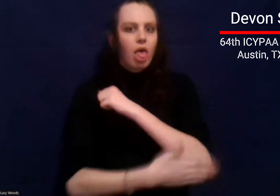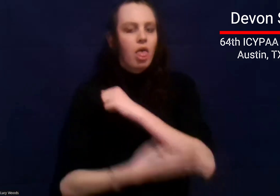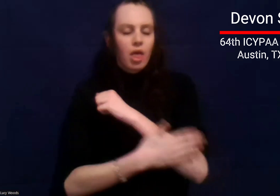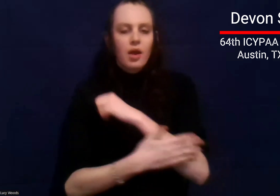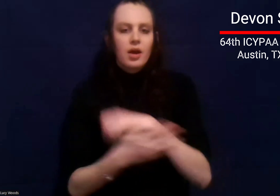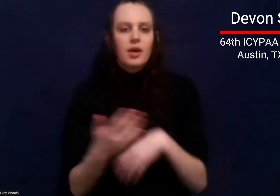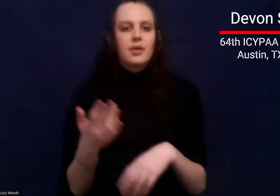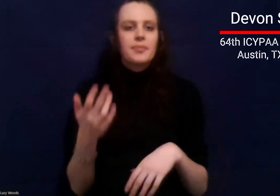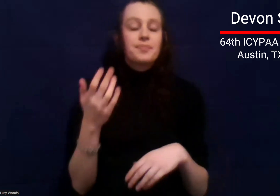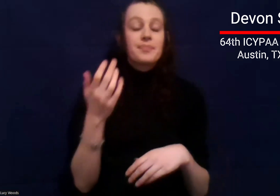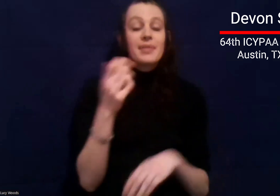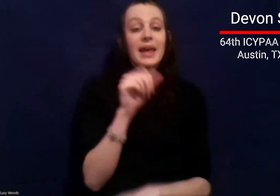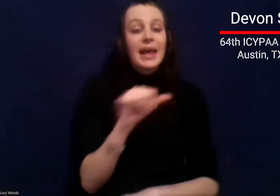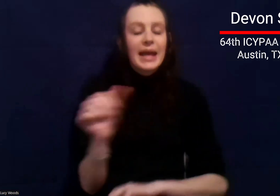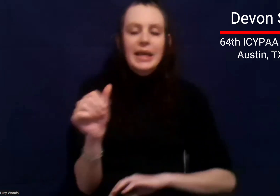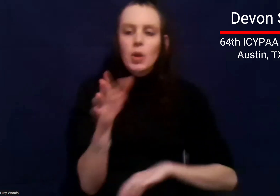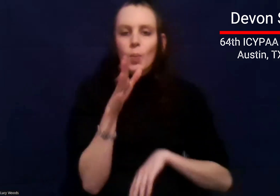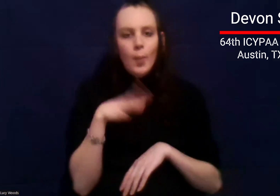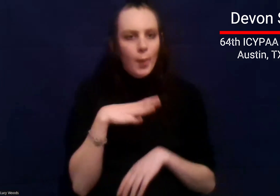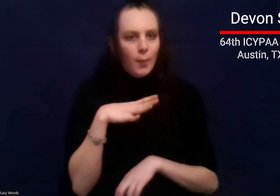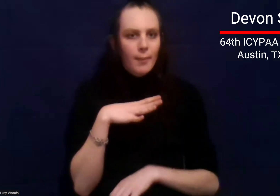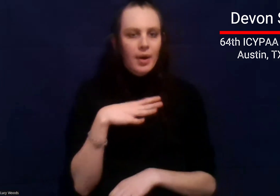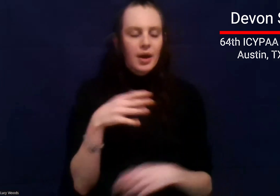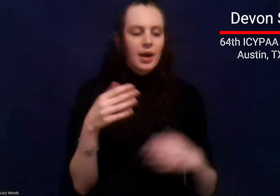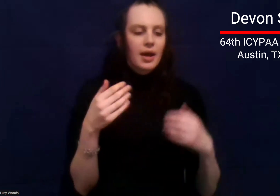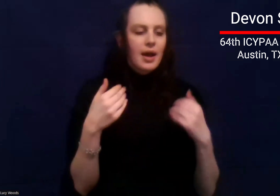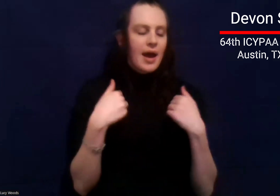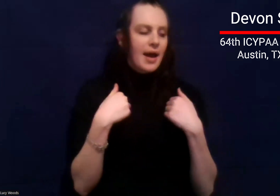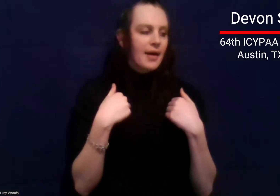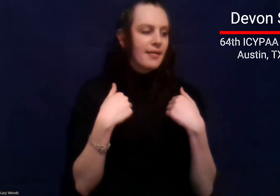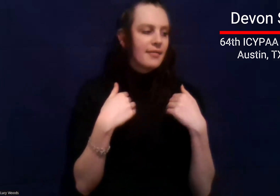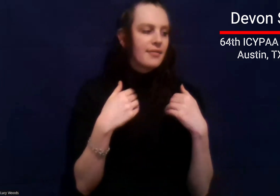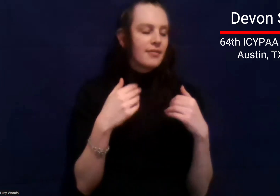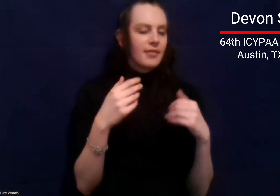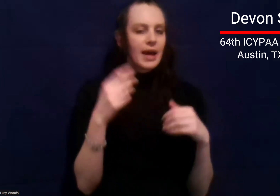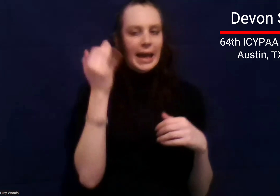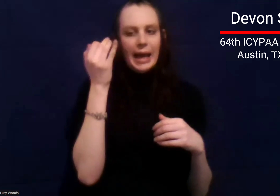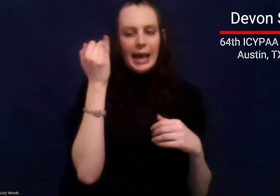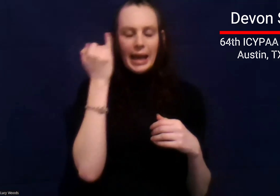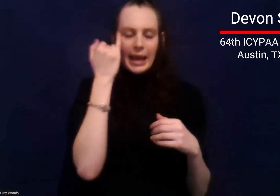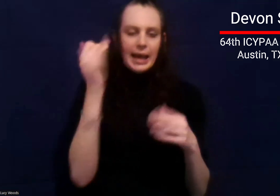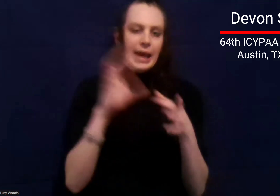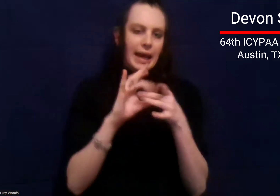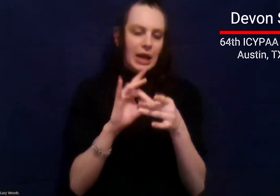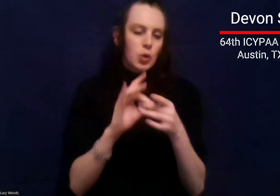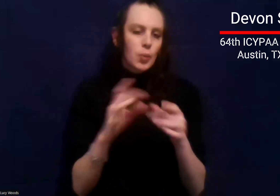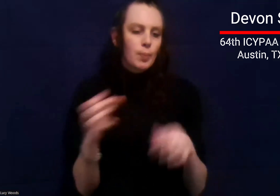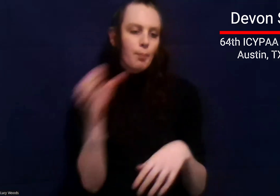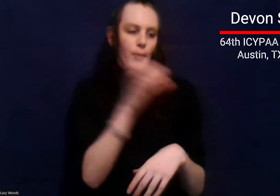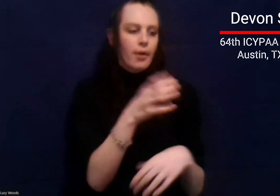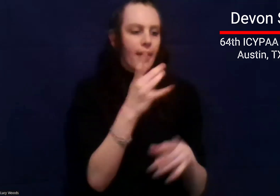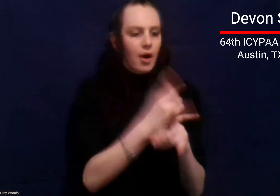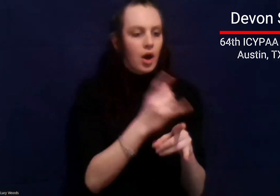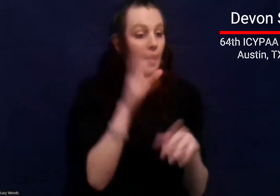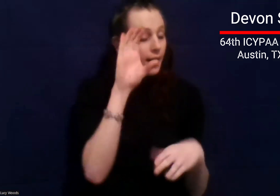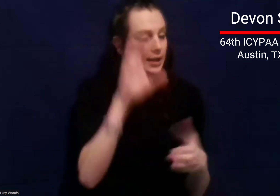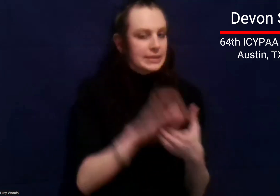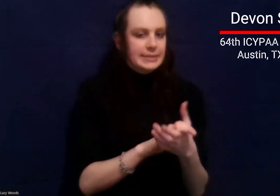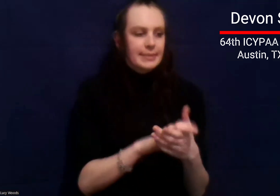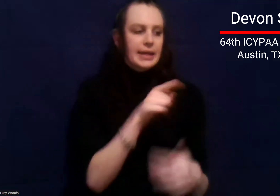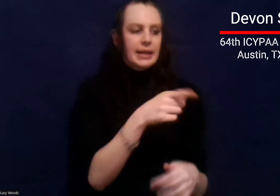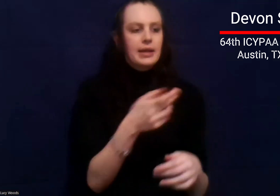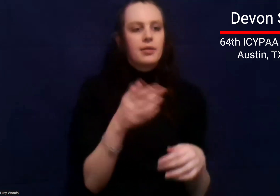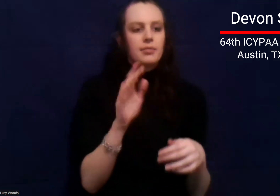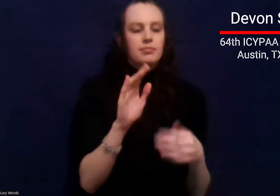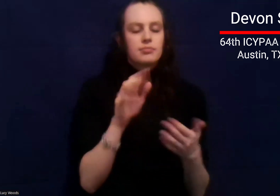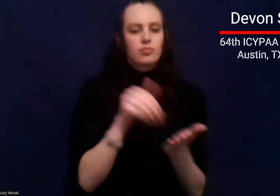her husband to distant places on the theory he would escape the alcohol problem. In our belief, any scheme of combating alcoholism which